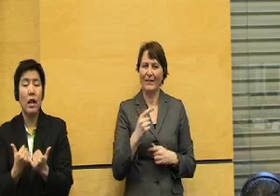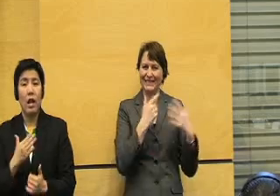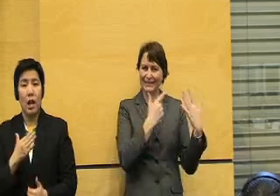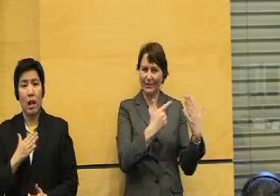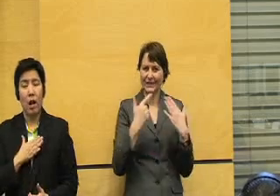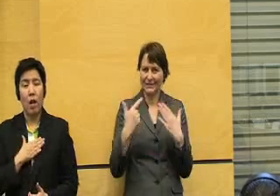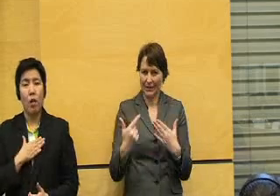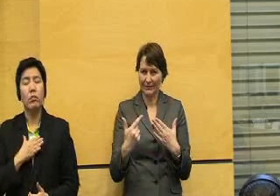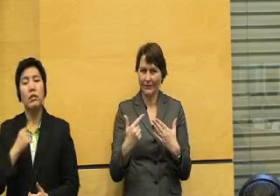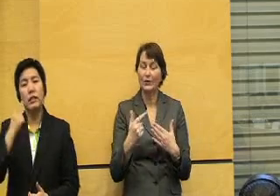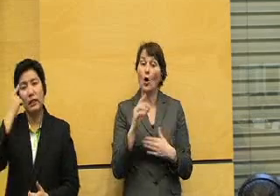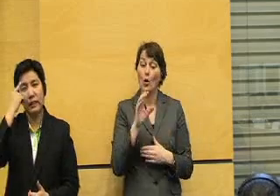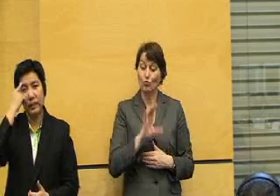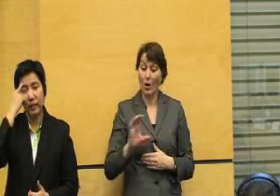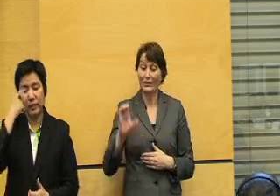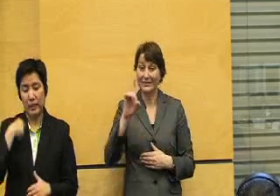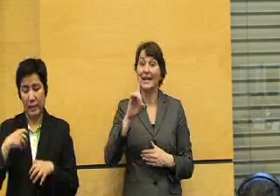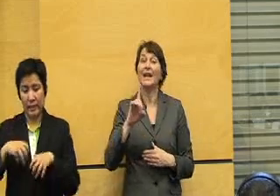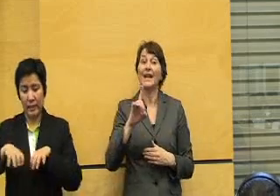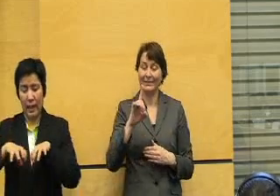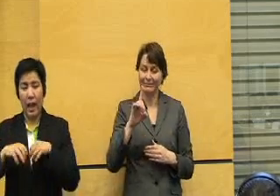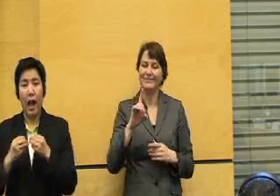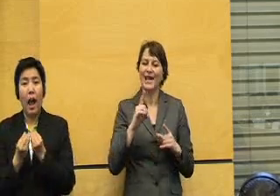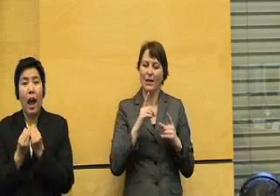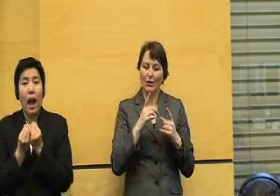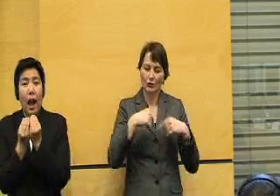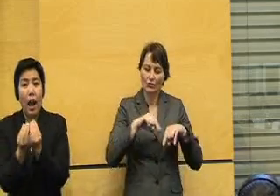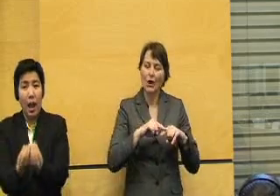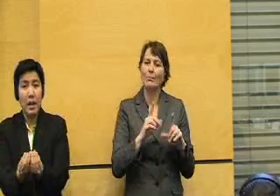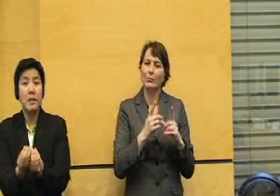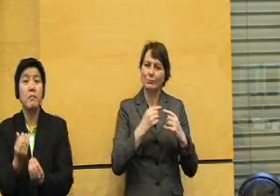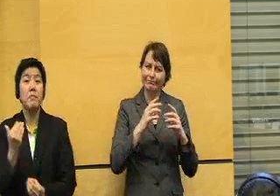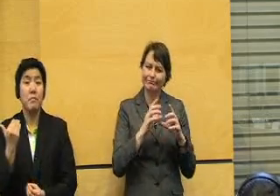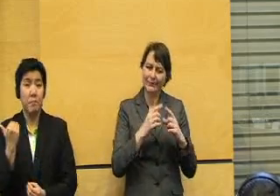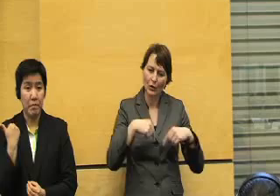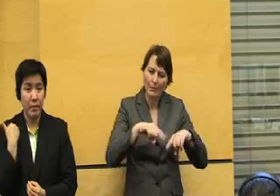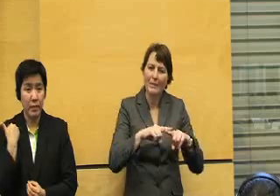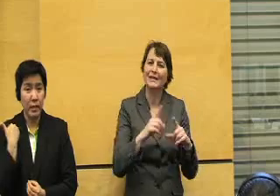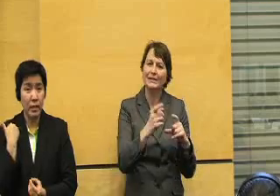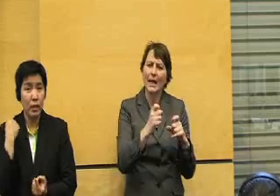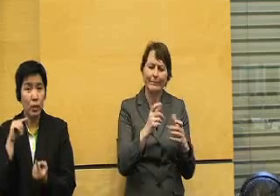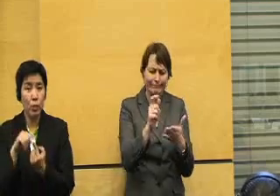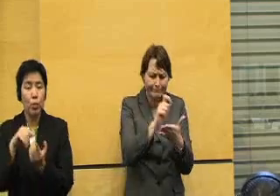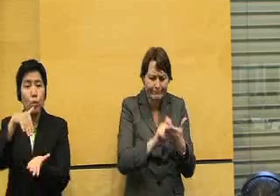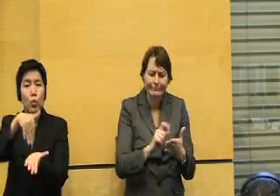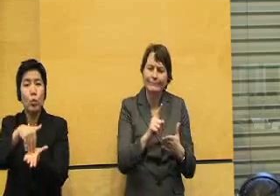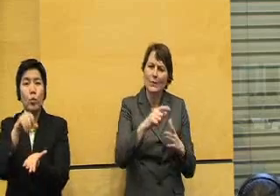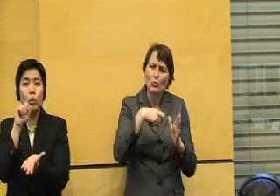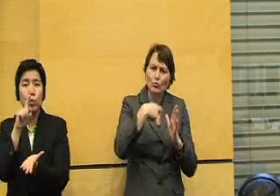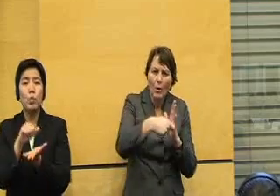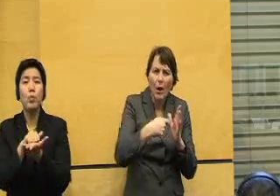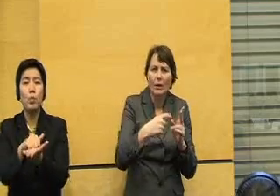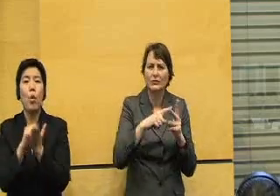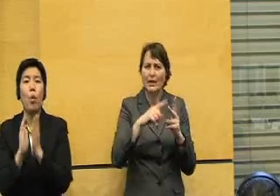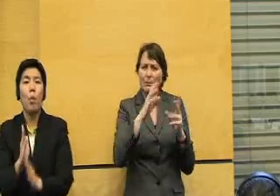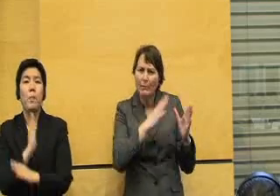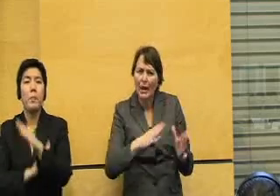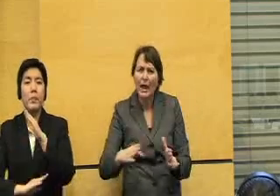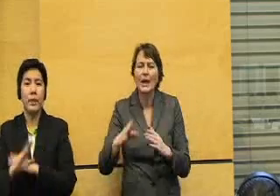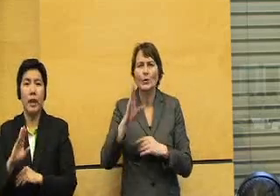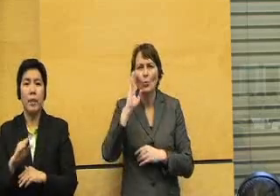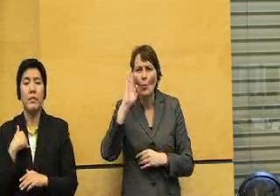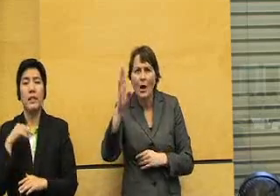the country. The subcommittee draft their own plans and decide their own project for which they can